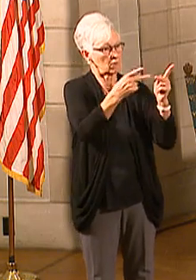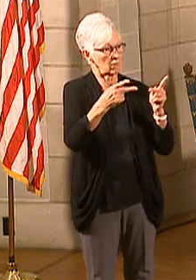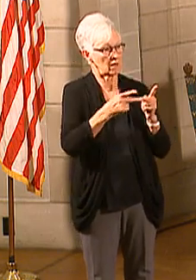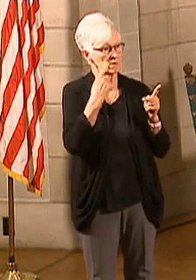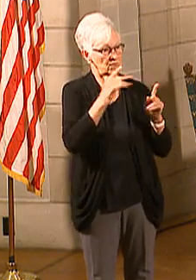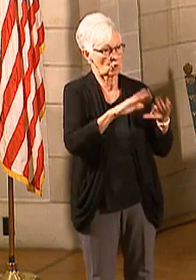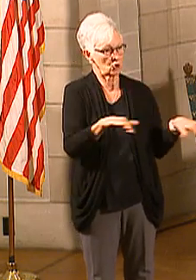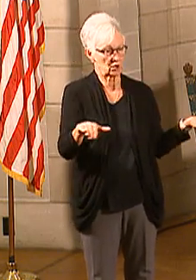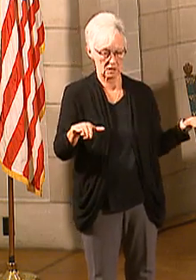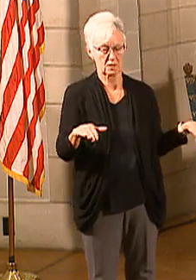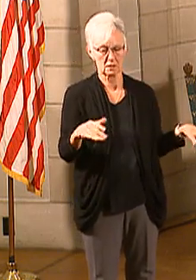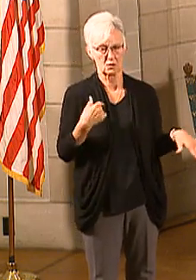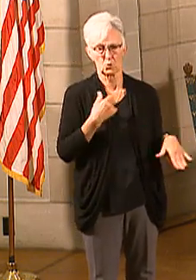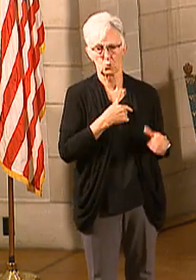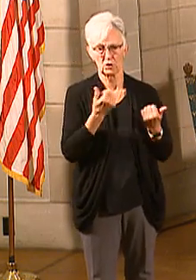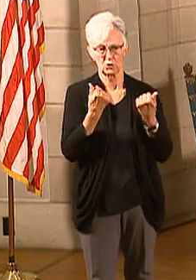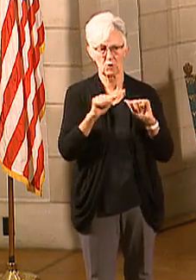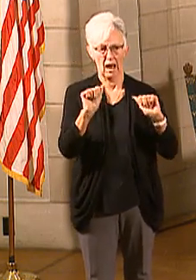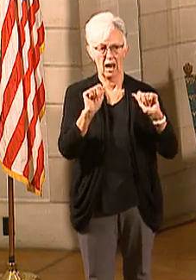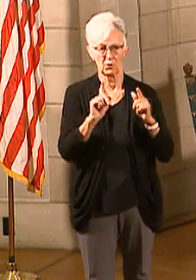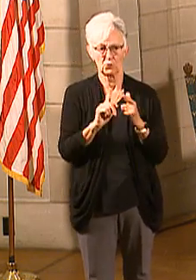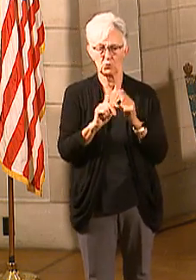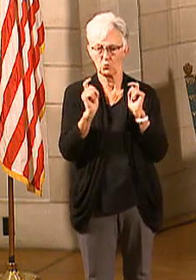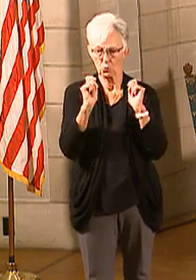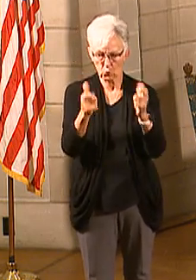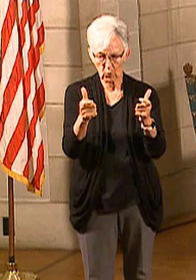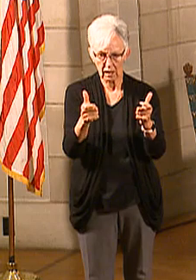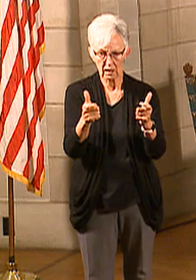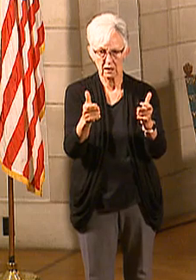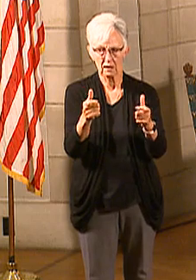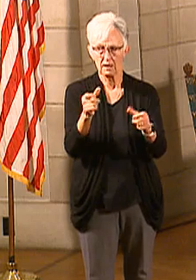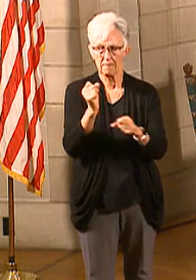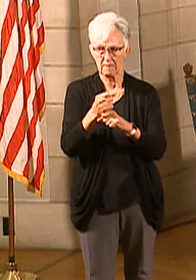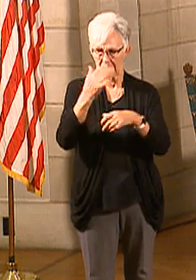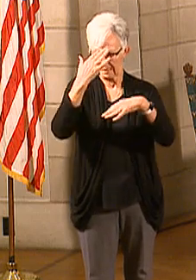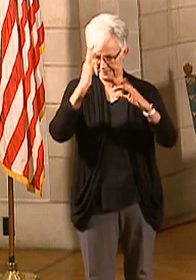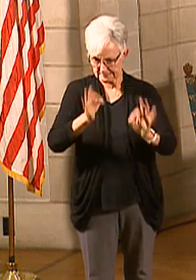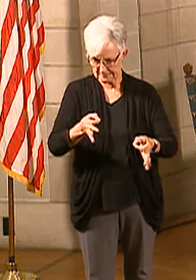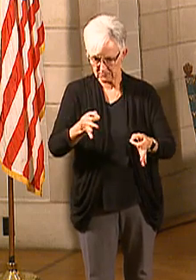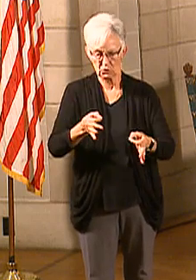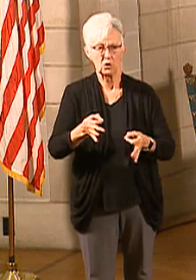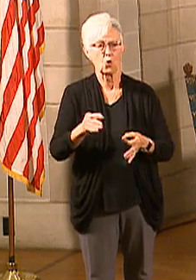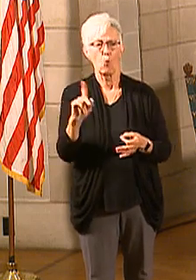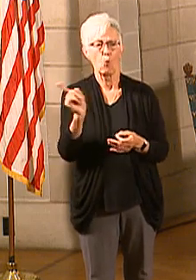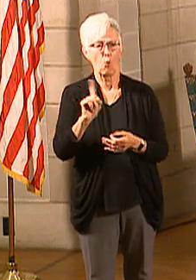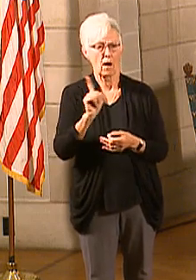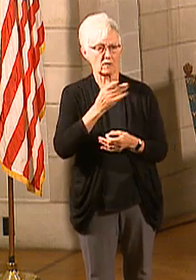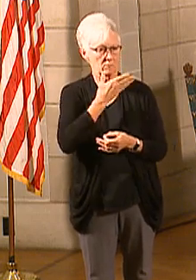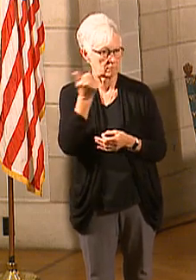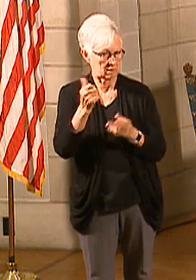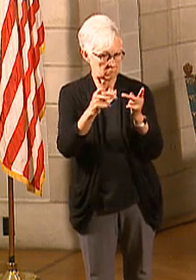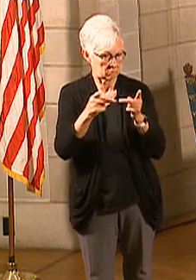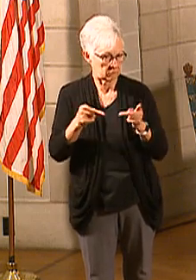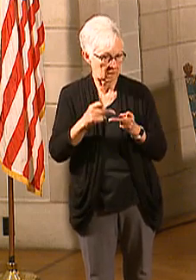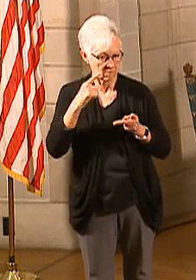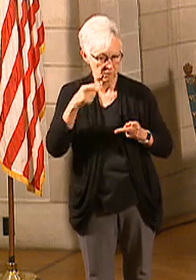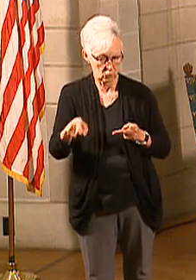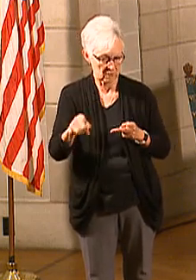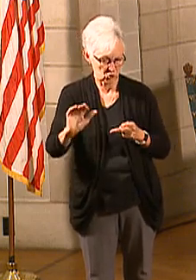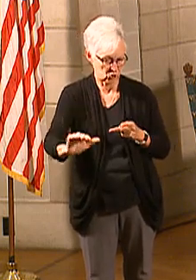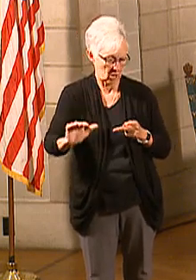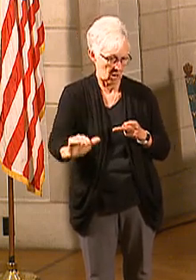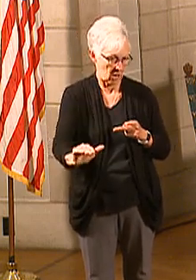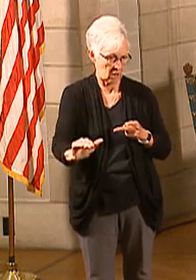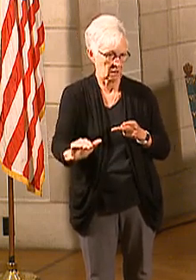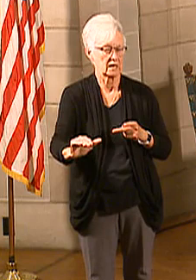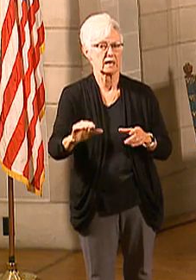so our goal is to expedite permanency as well. So we have some young people who are doing independent living services, and